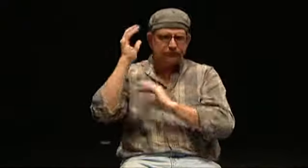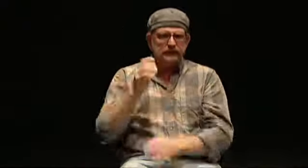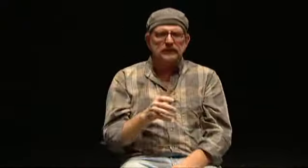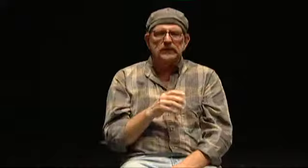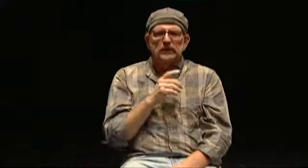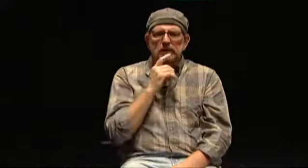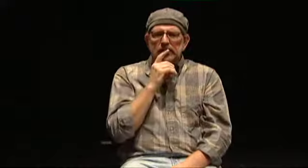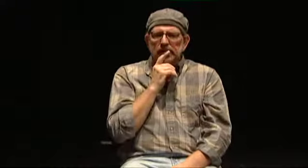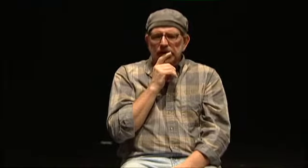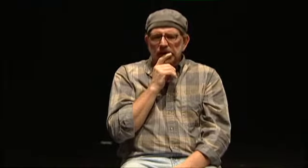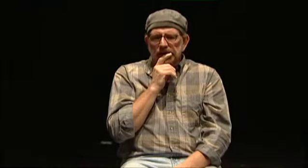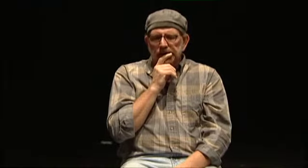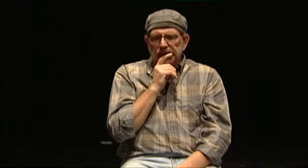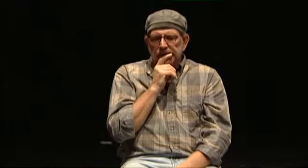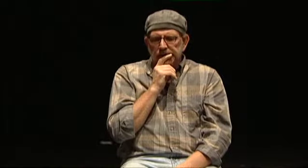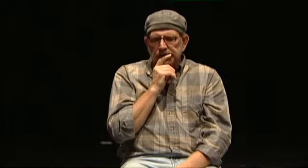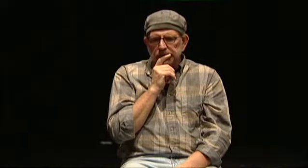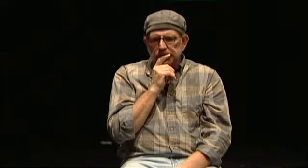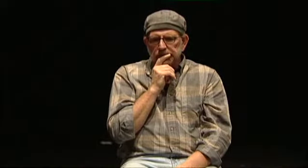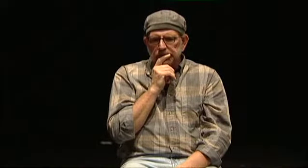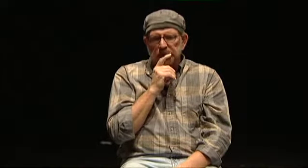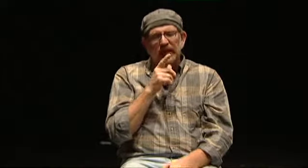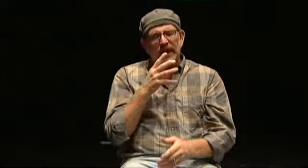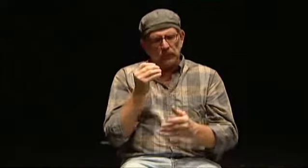so tumultuous.